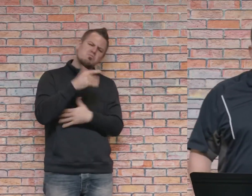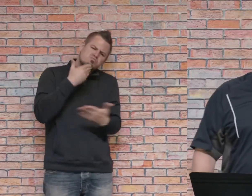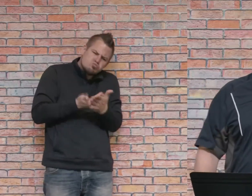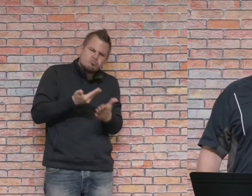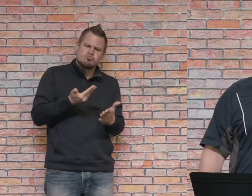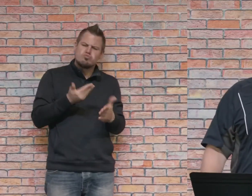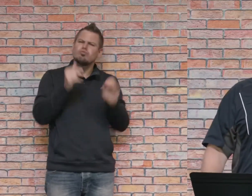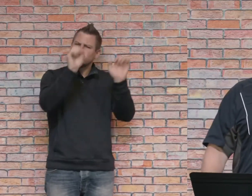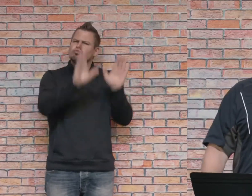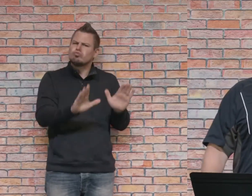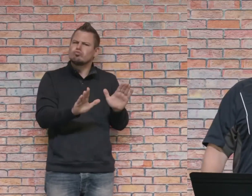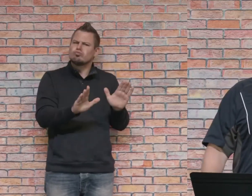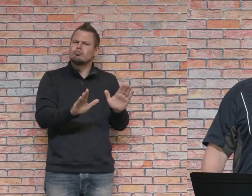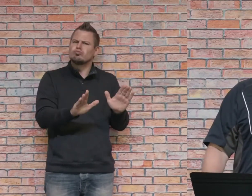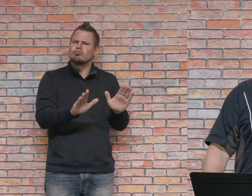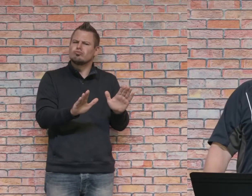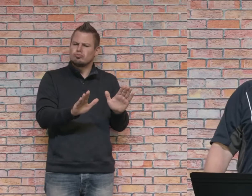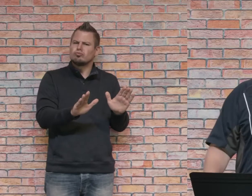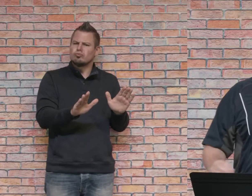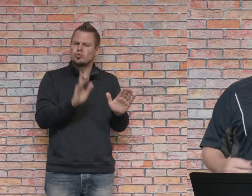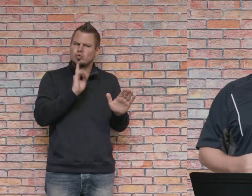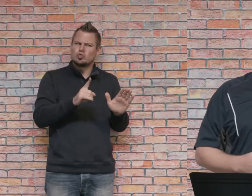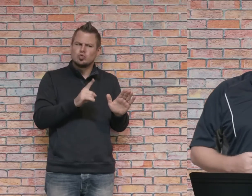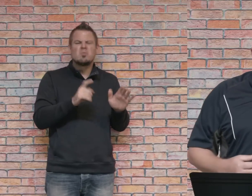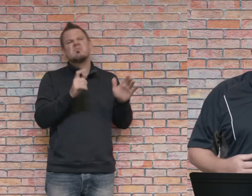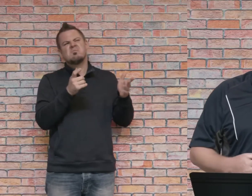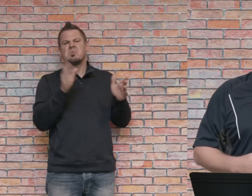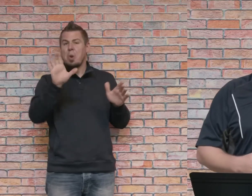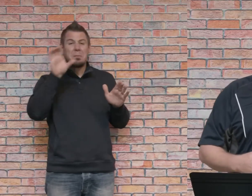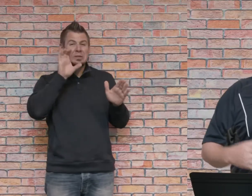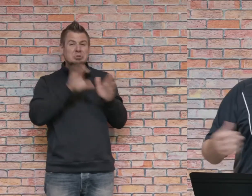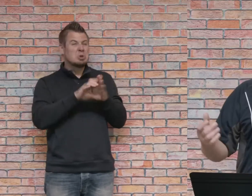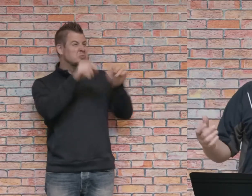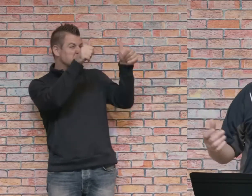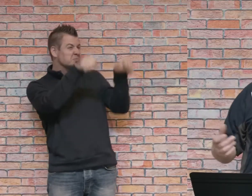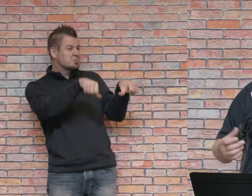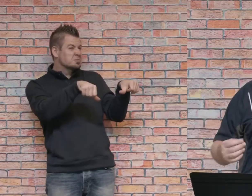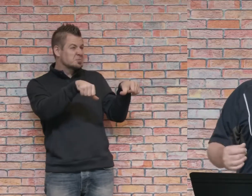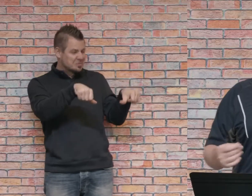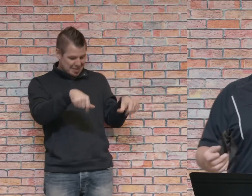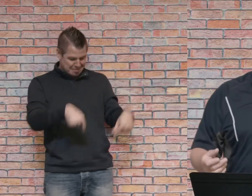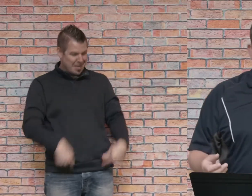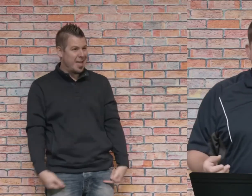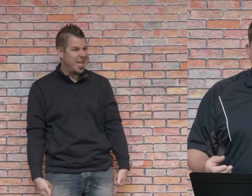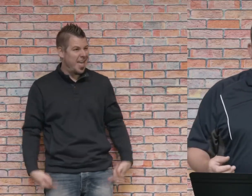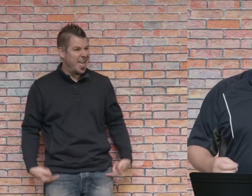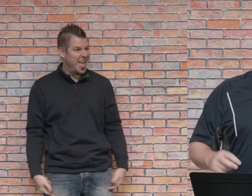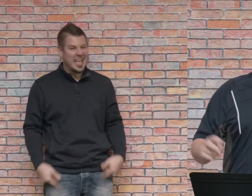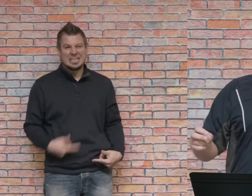great thing. And that's why you'll post a picture, right, of your hairy legs on a beach,